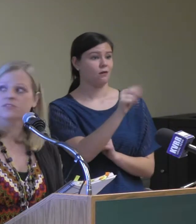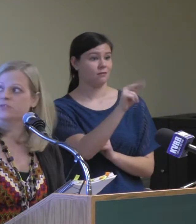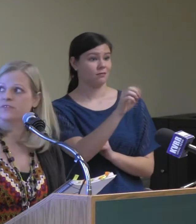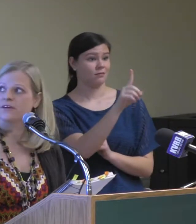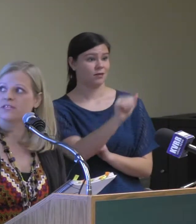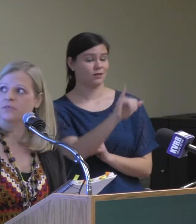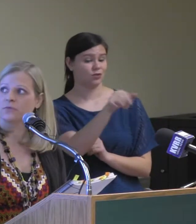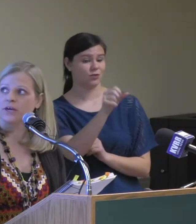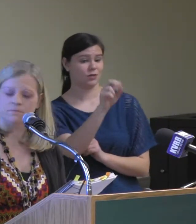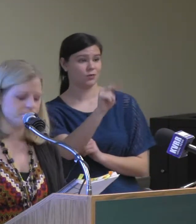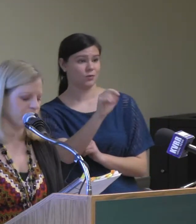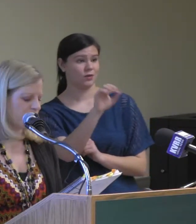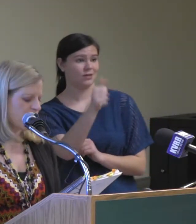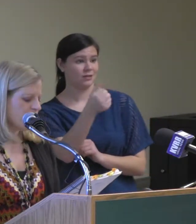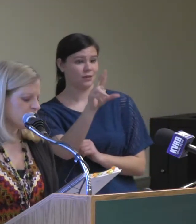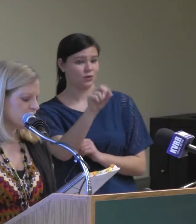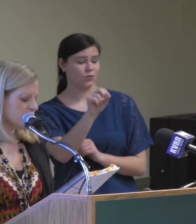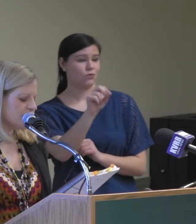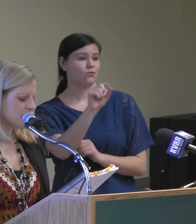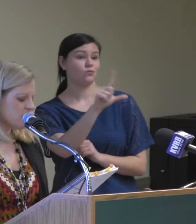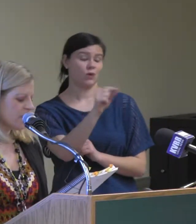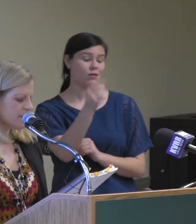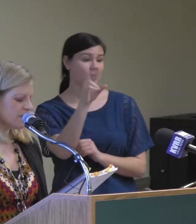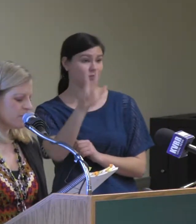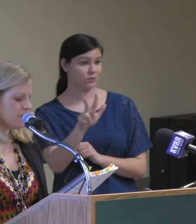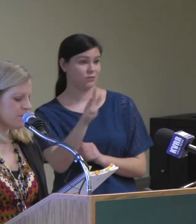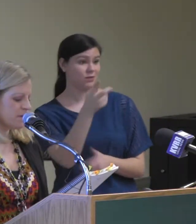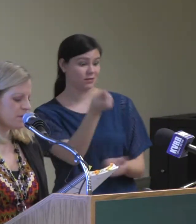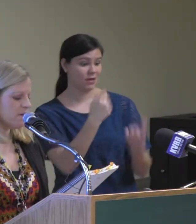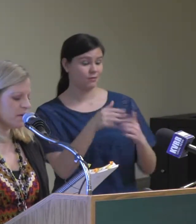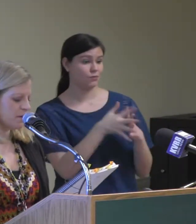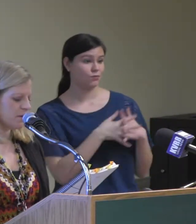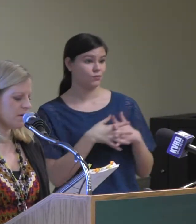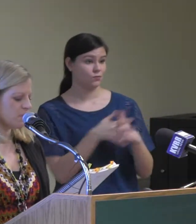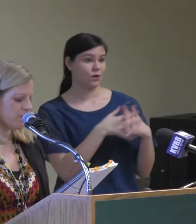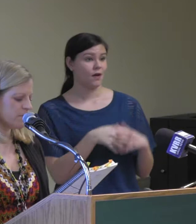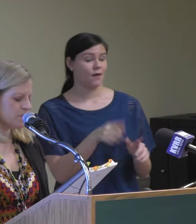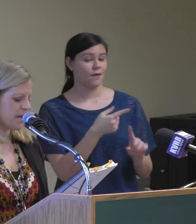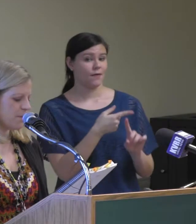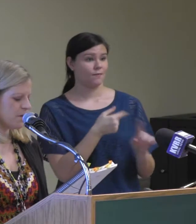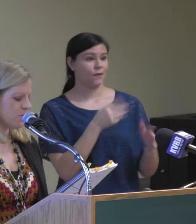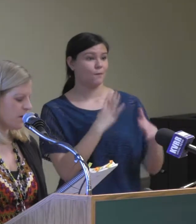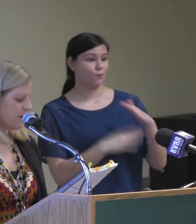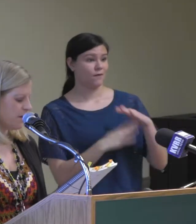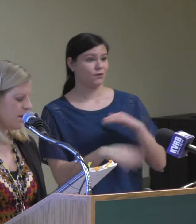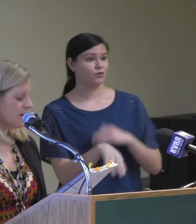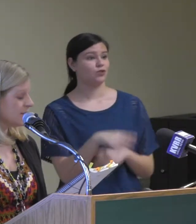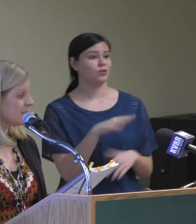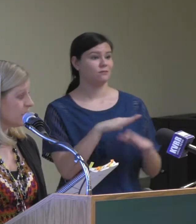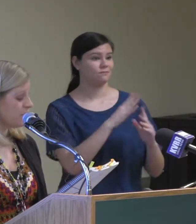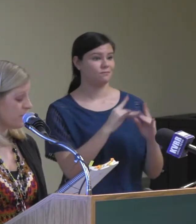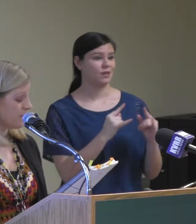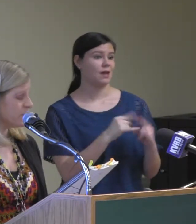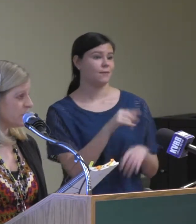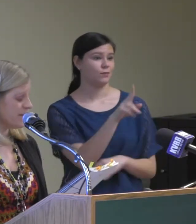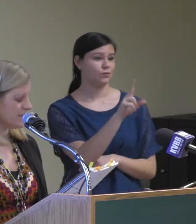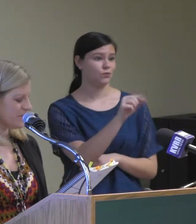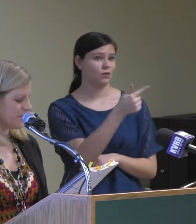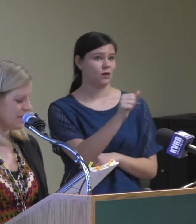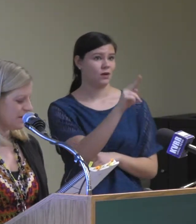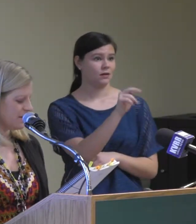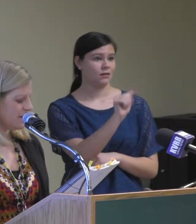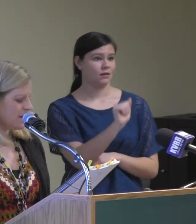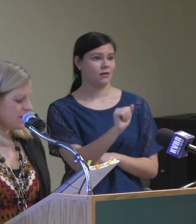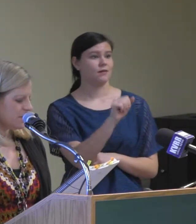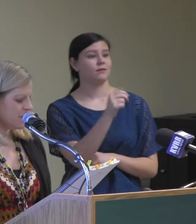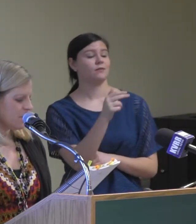January 10th, 2003. She came to the U.S. from the Mir Iri refugee camp in Uganda on December 5th,